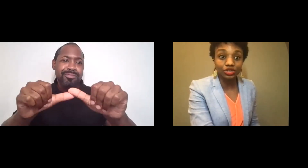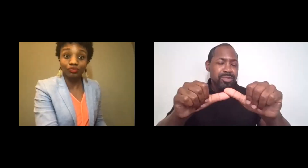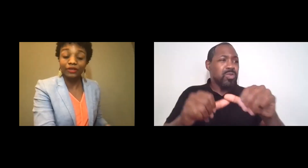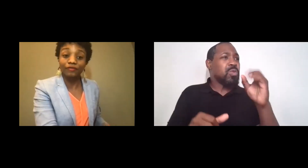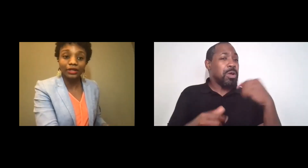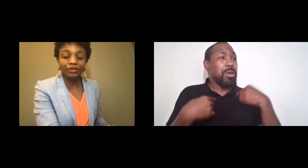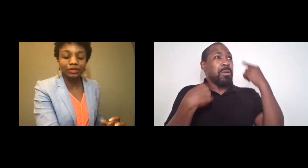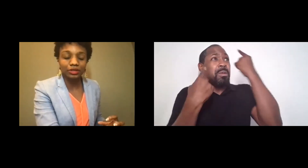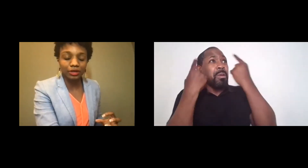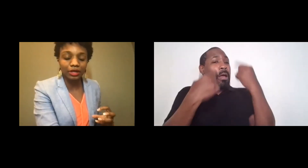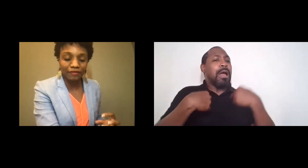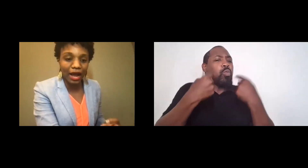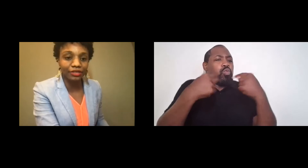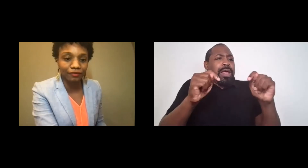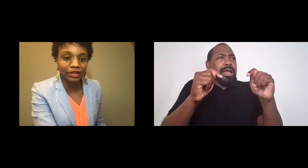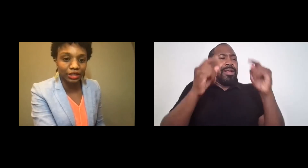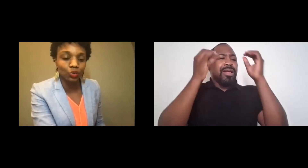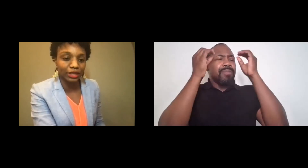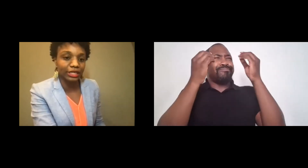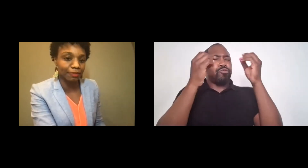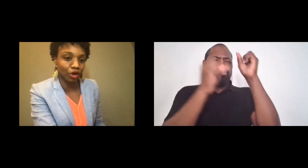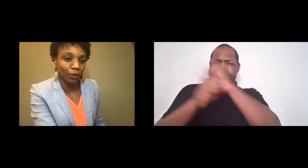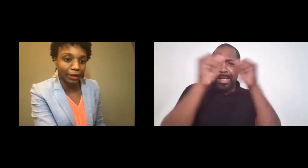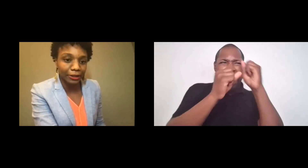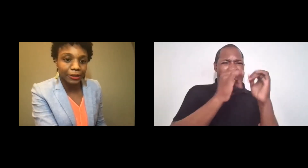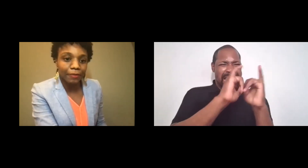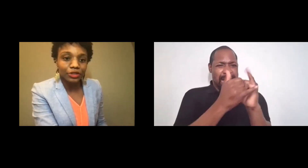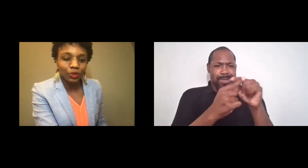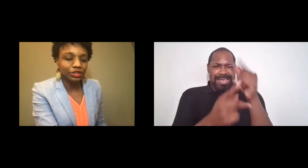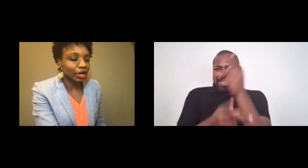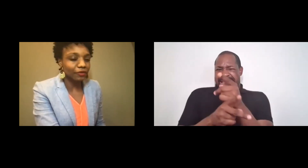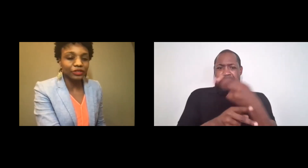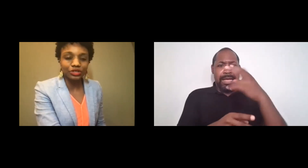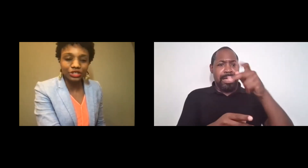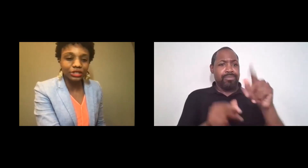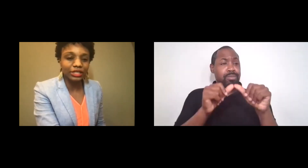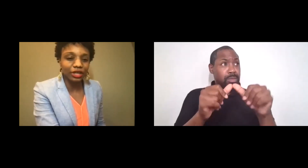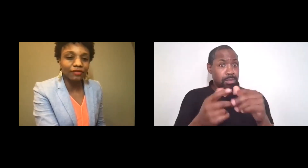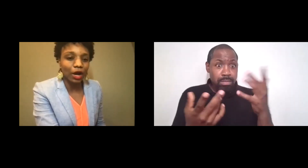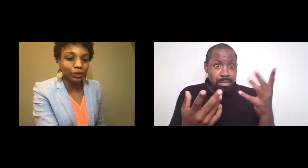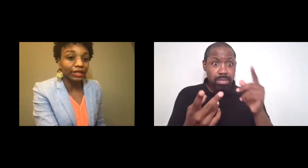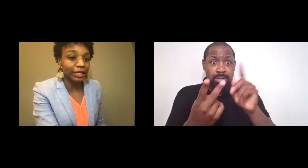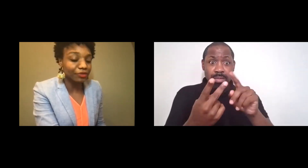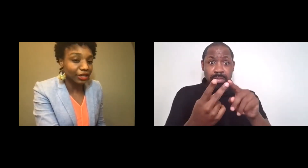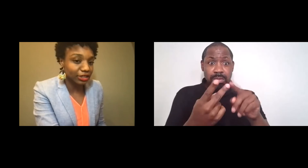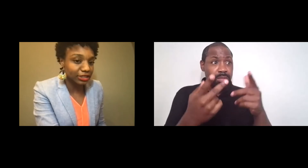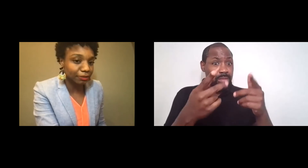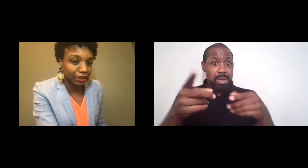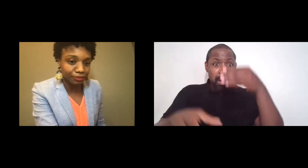really find the funding so we can keep it going. So we're just trying to strategically think of how we can keep the HSTP.